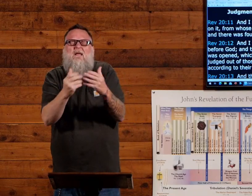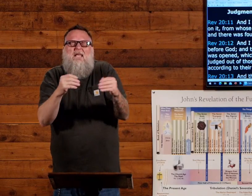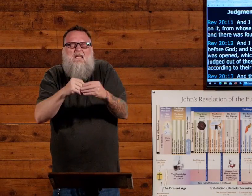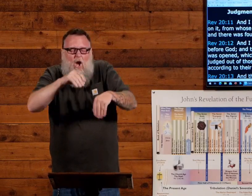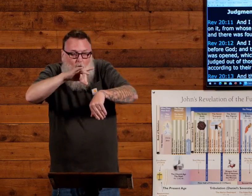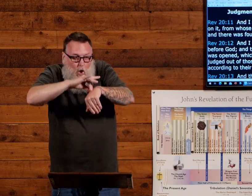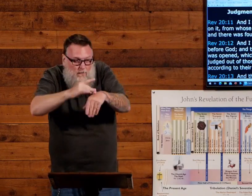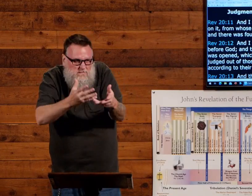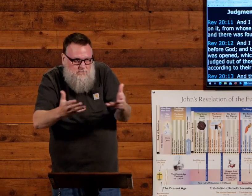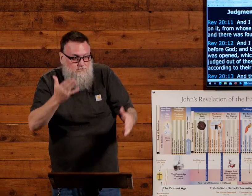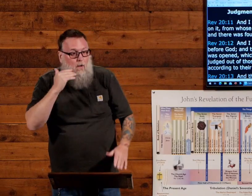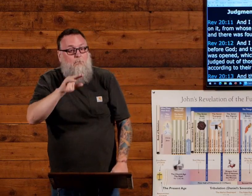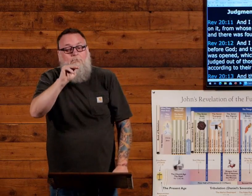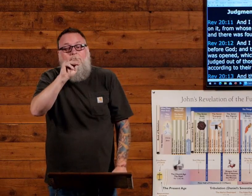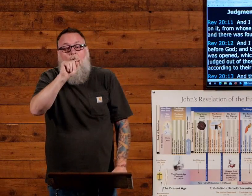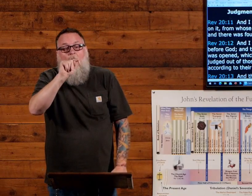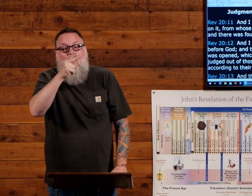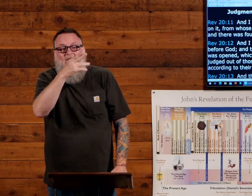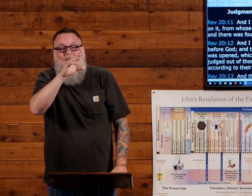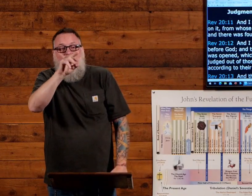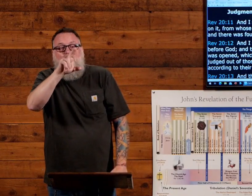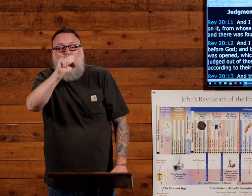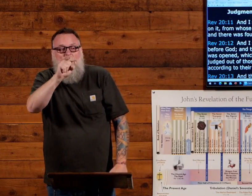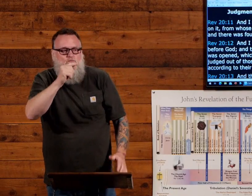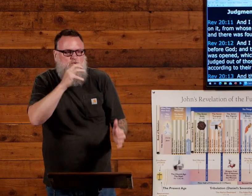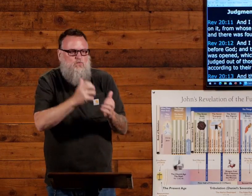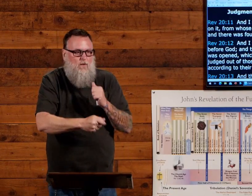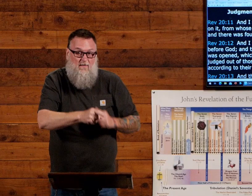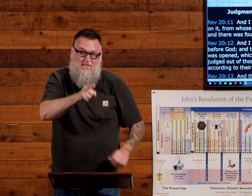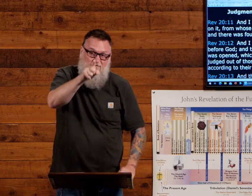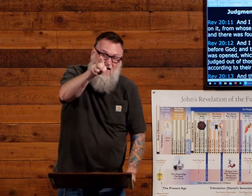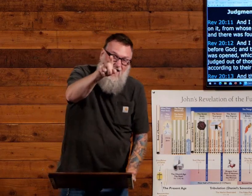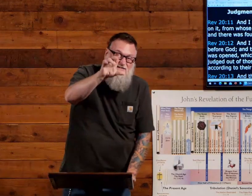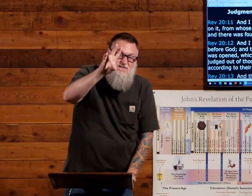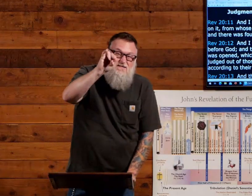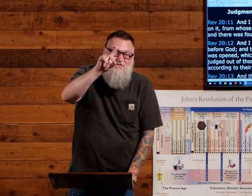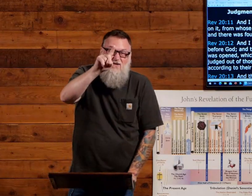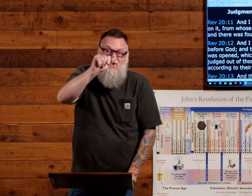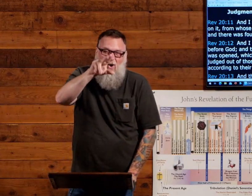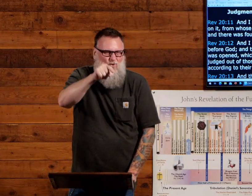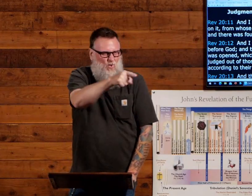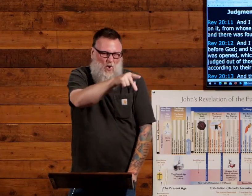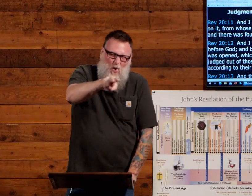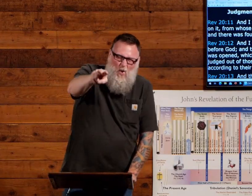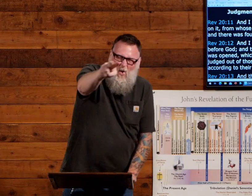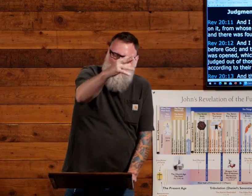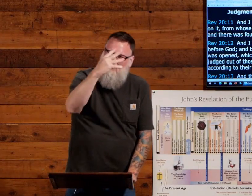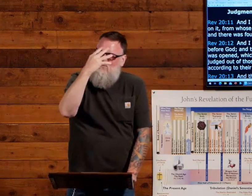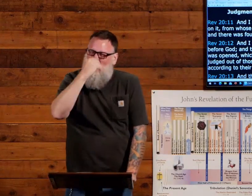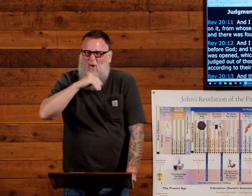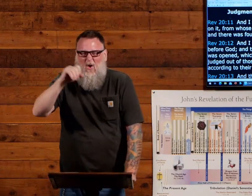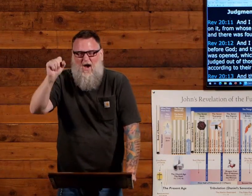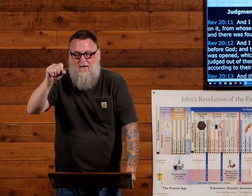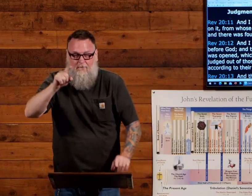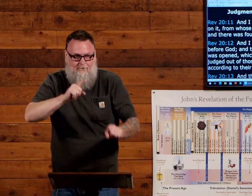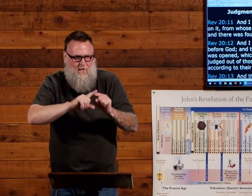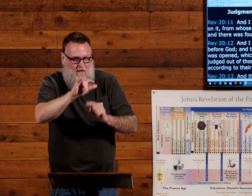Don't store treasures on earth where moth and rust can destroy. When you look at that 70